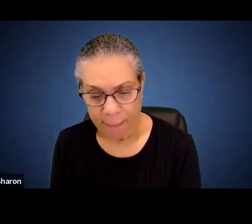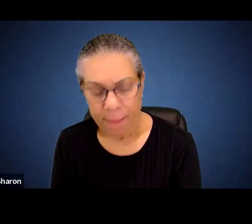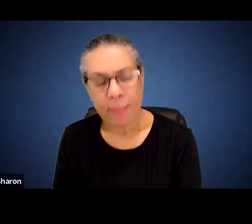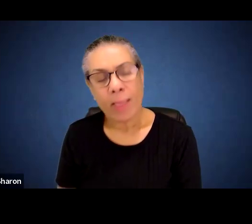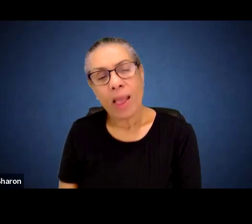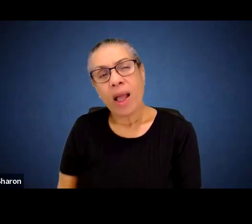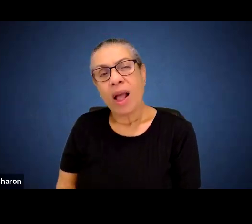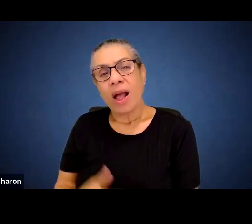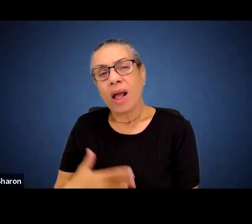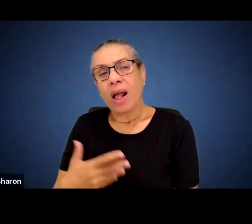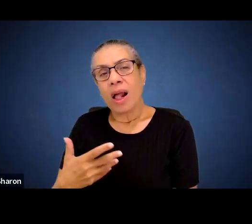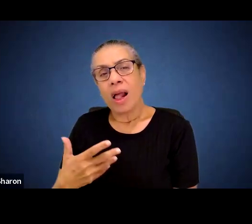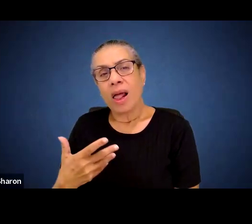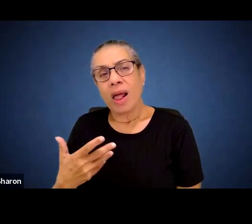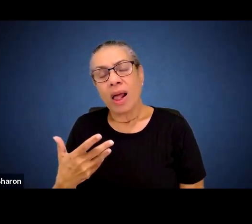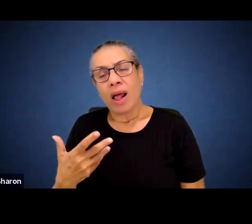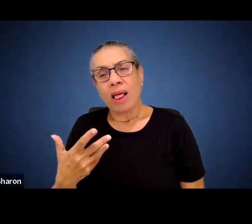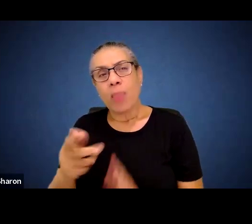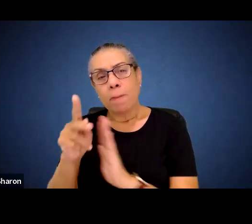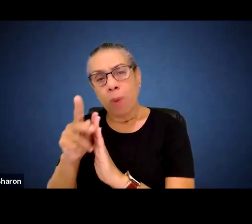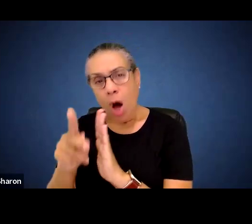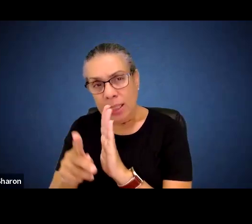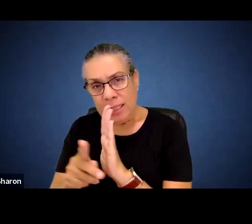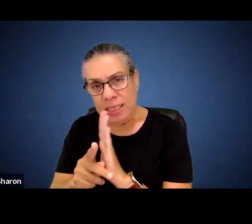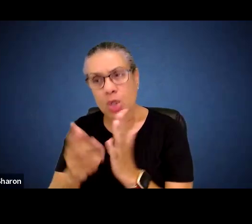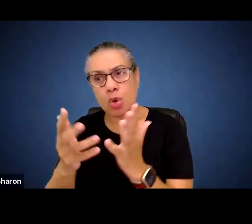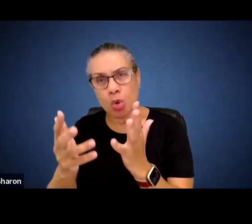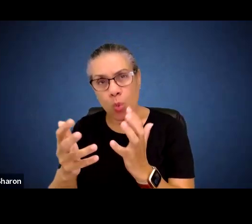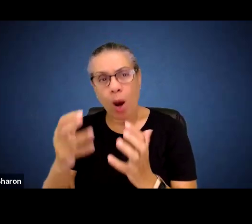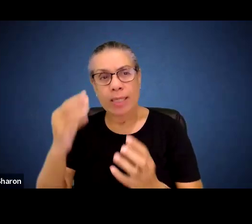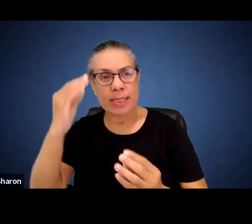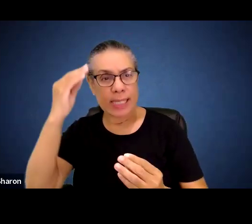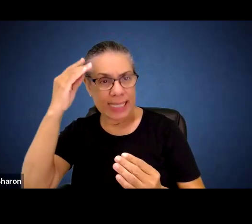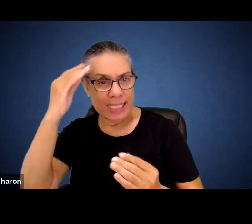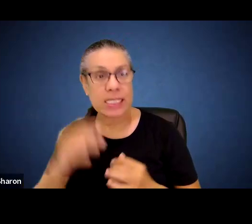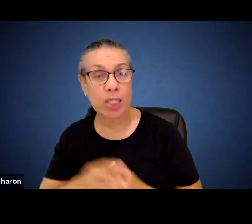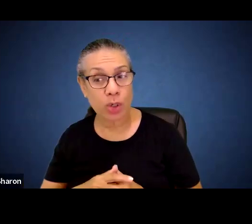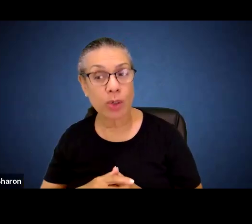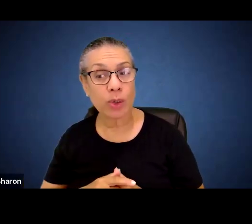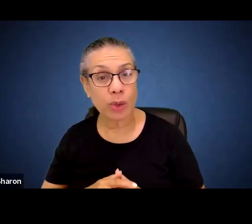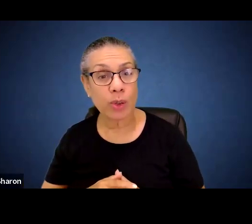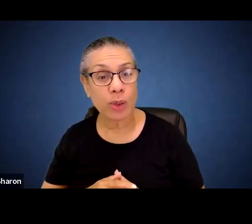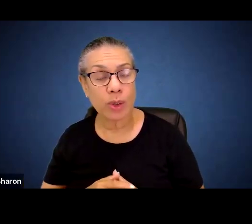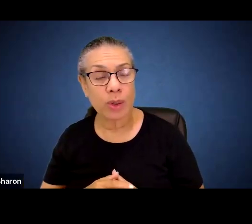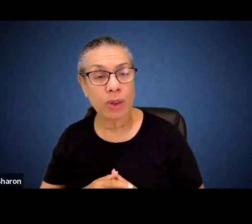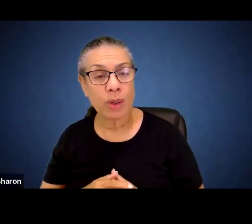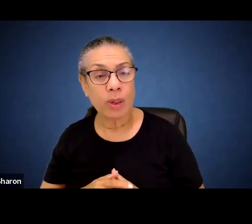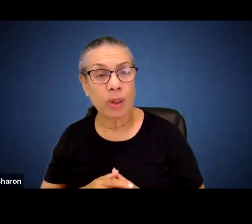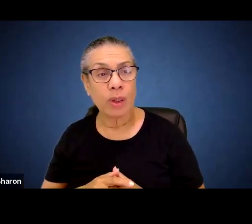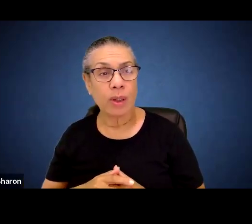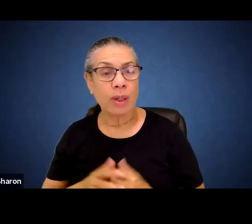question about the kind of policies that you want us to consider, and you did